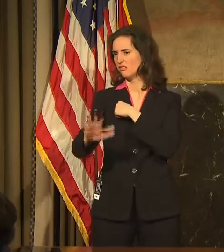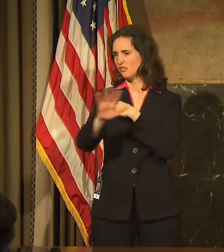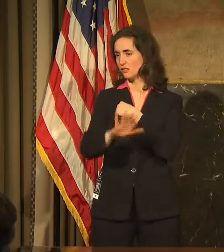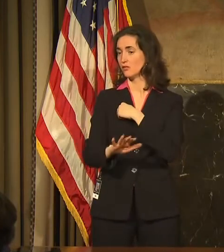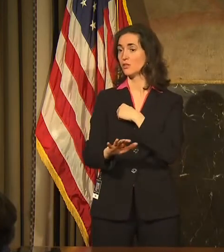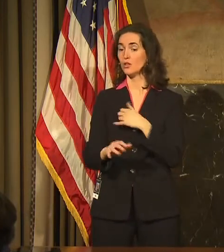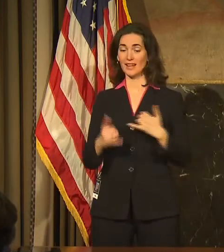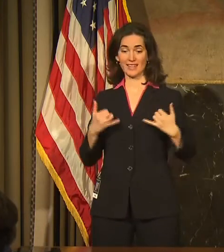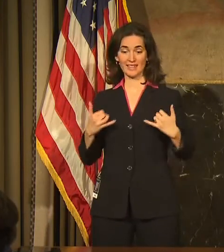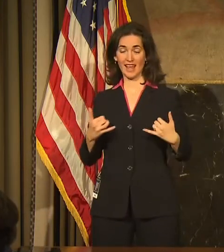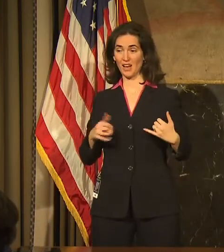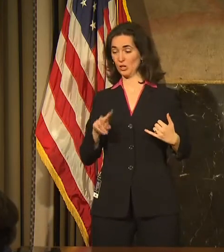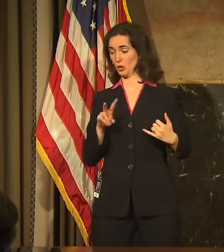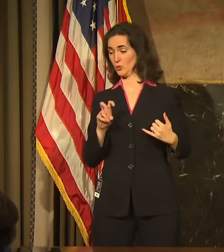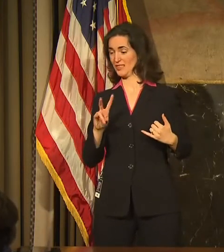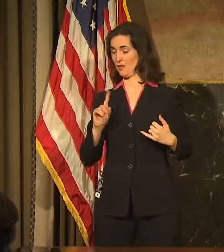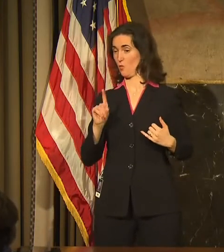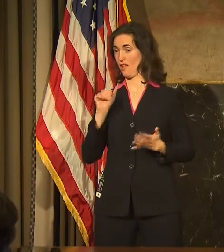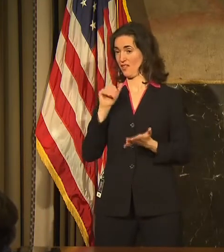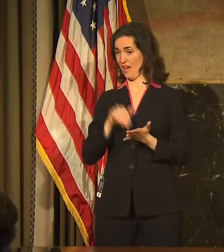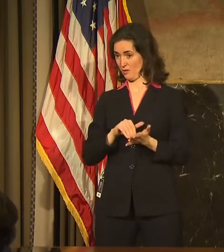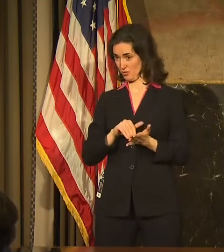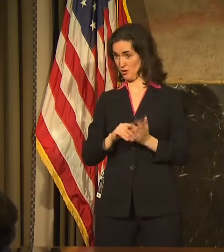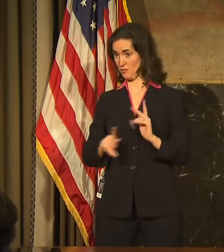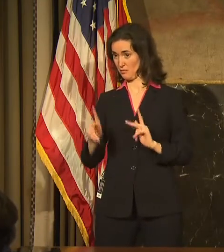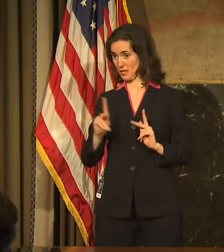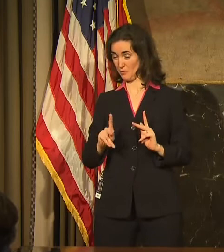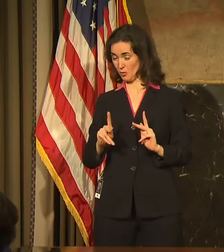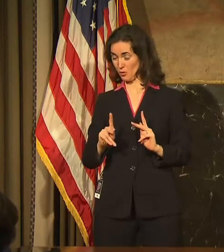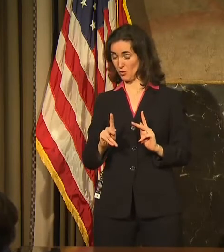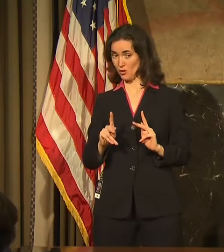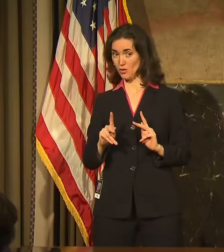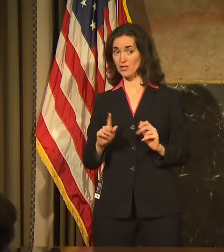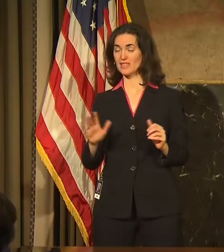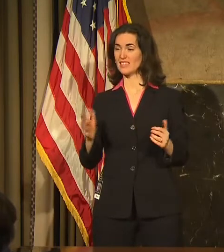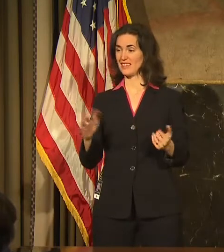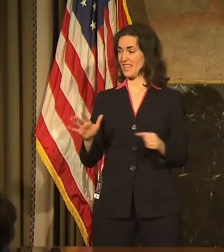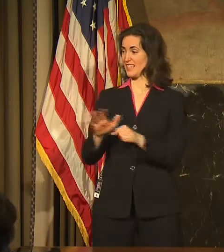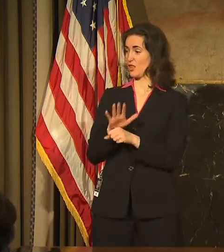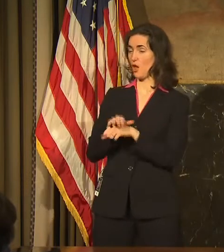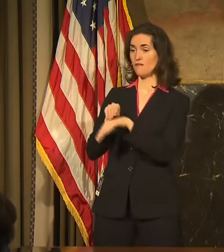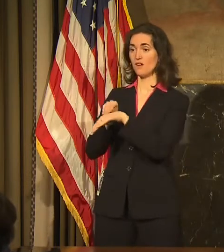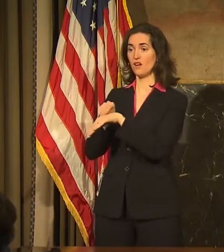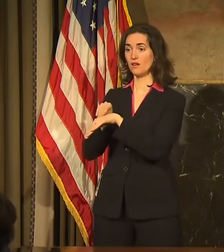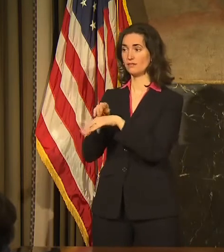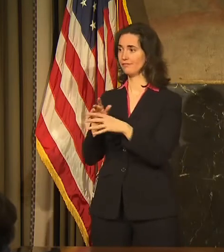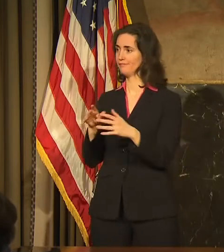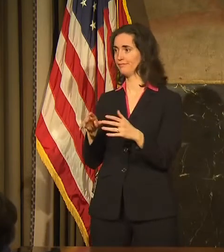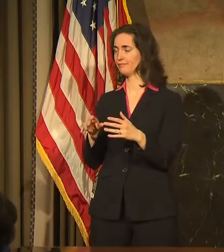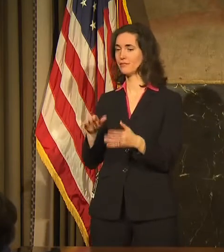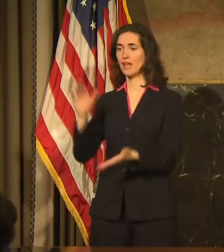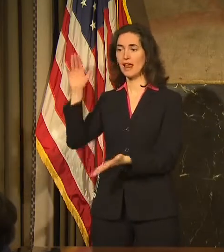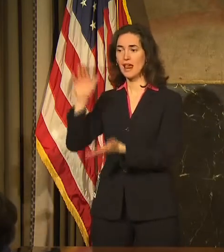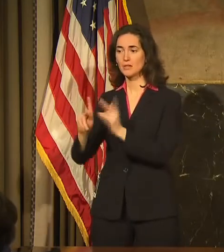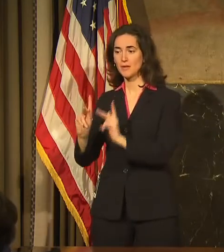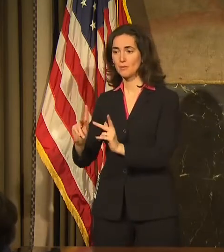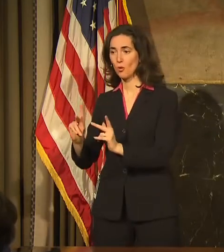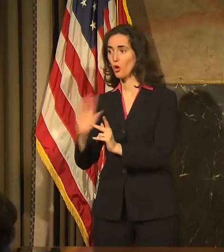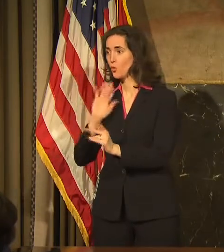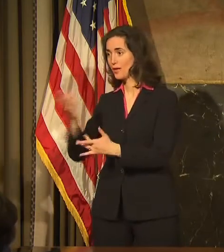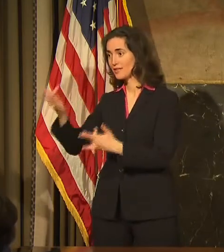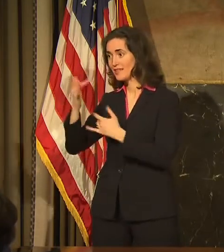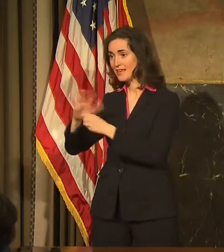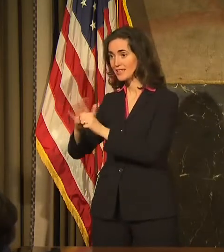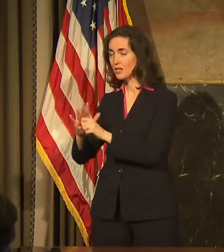the number now with 271,000 is really enough to put a big dent on a population basis, but it surely means an